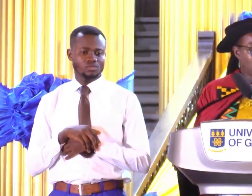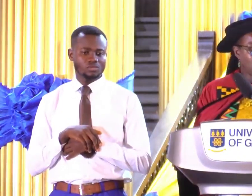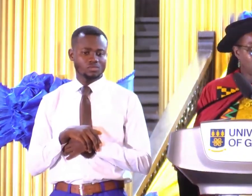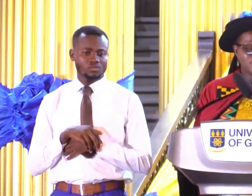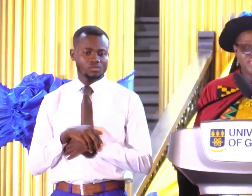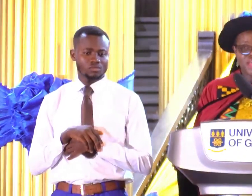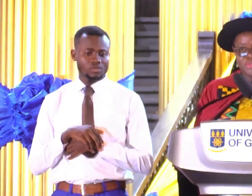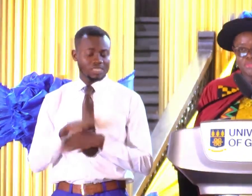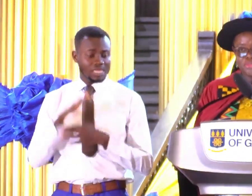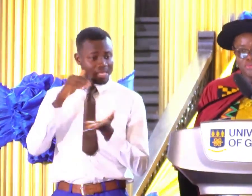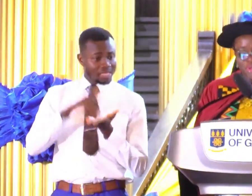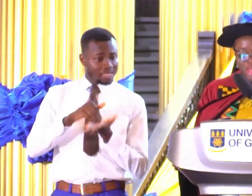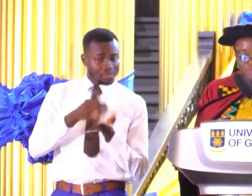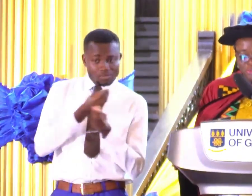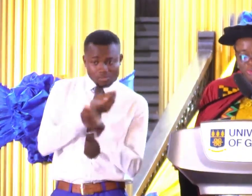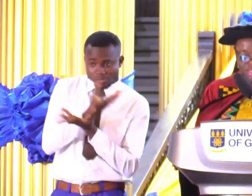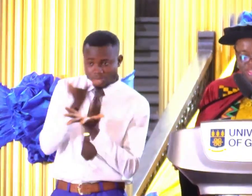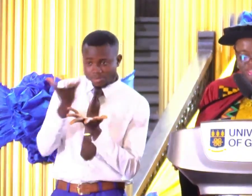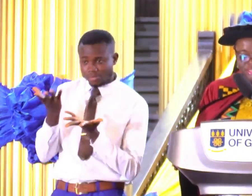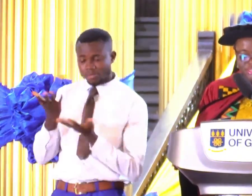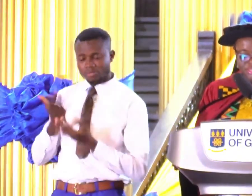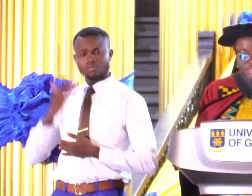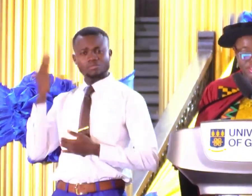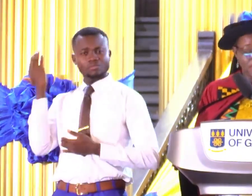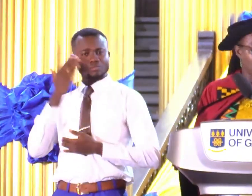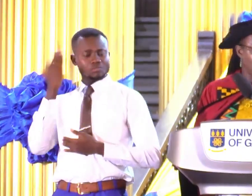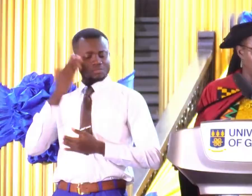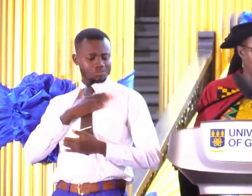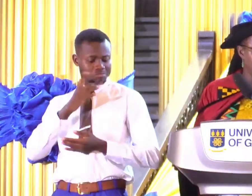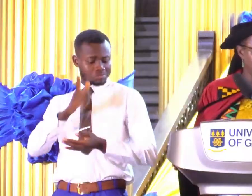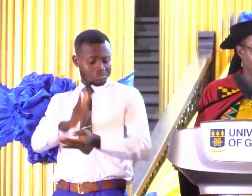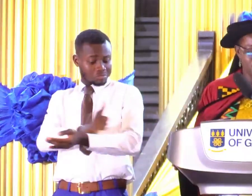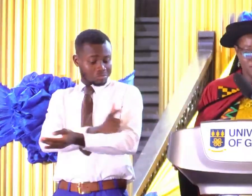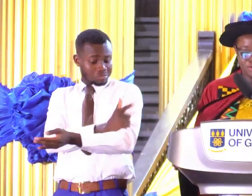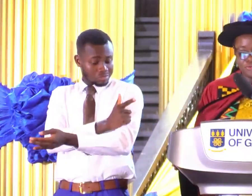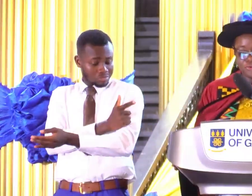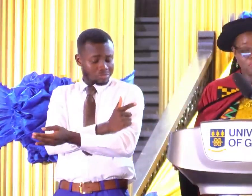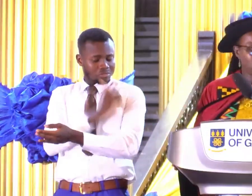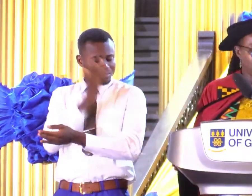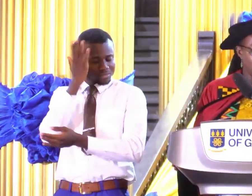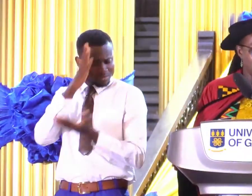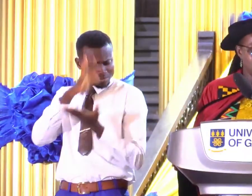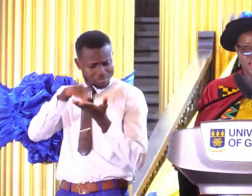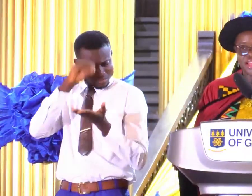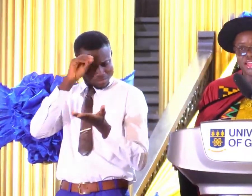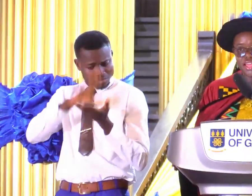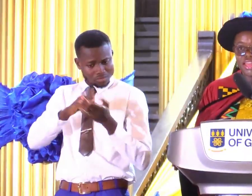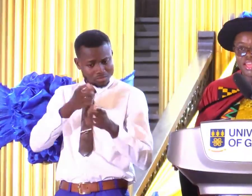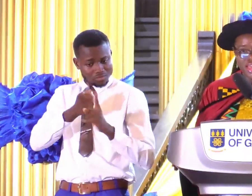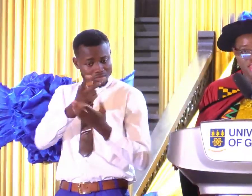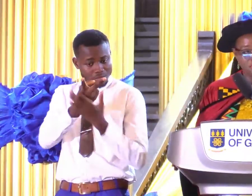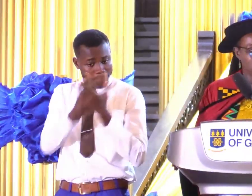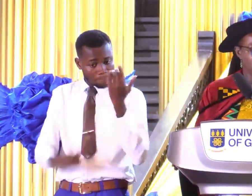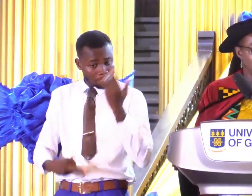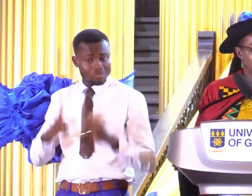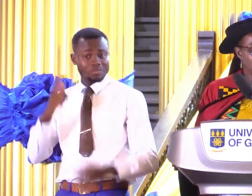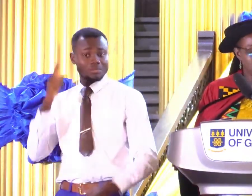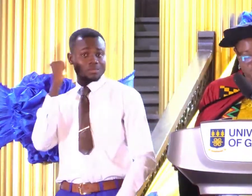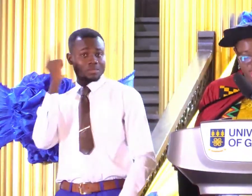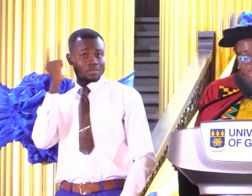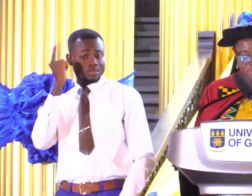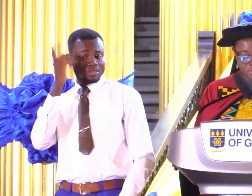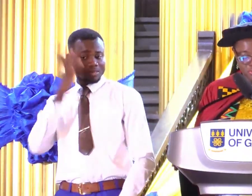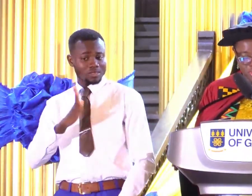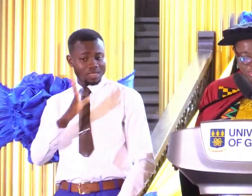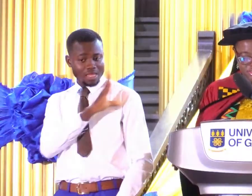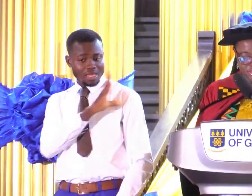Now, let me share with you a few lessons that I picked from both the lecture and her life, very